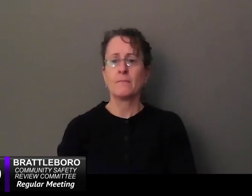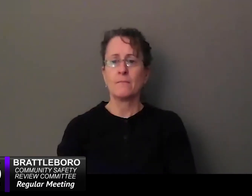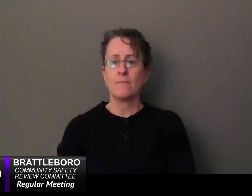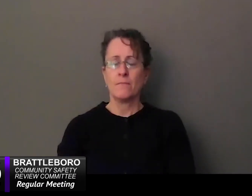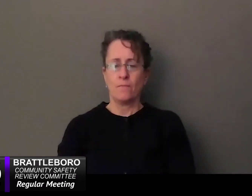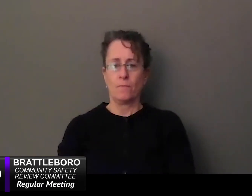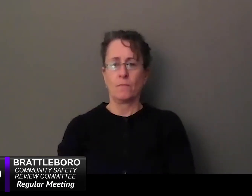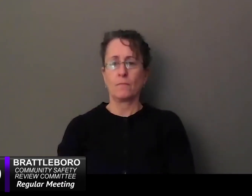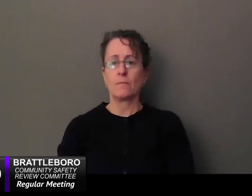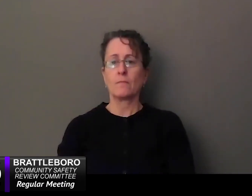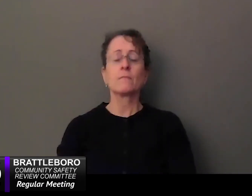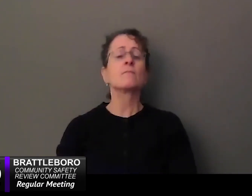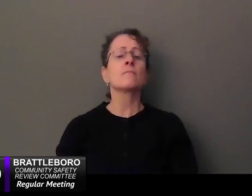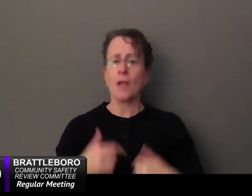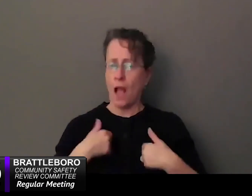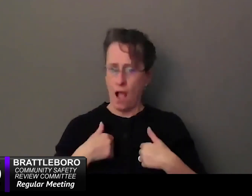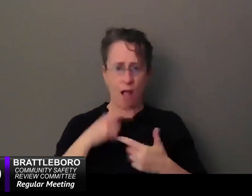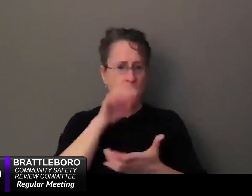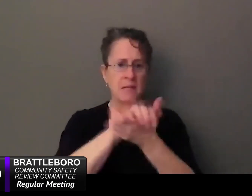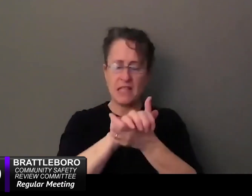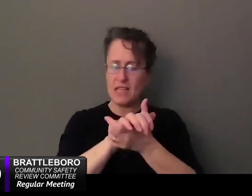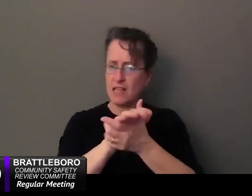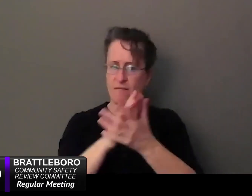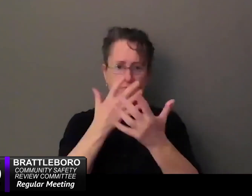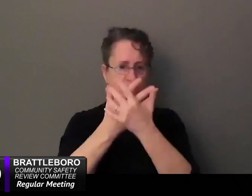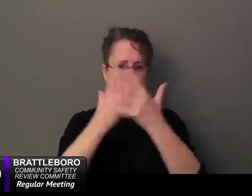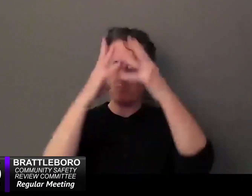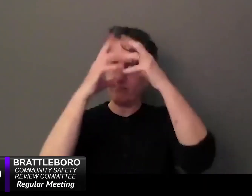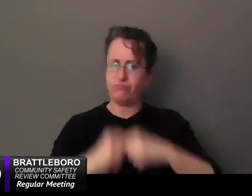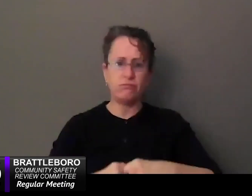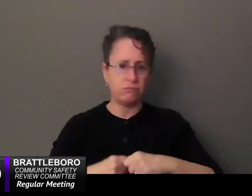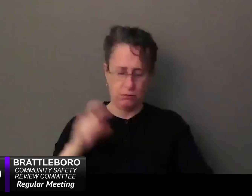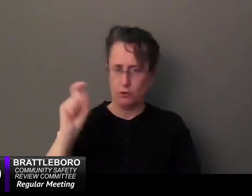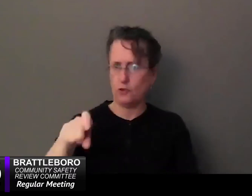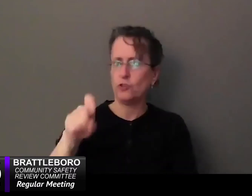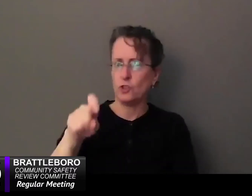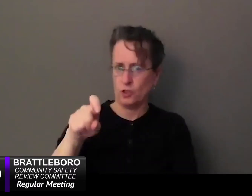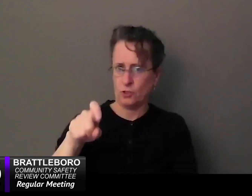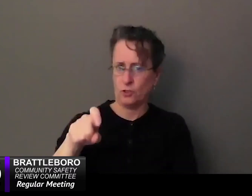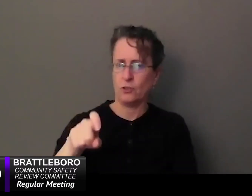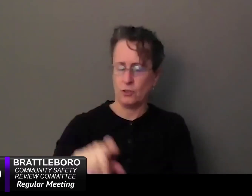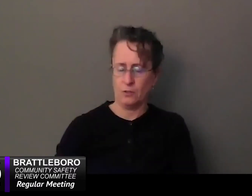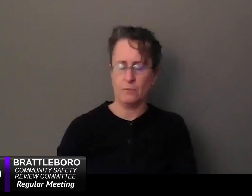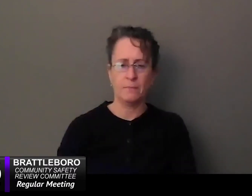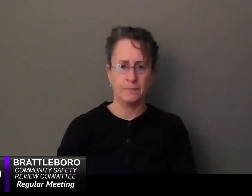a prison abolitionist and abolitionist of forced